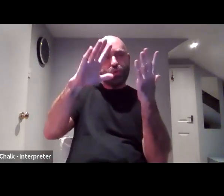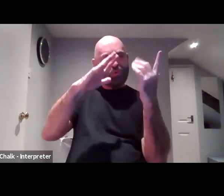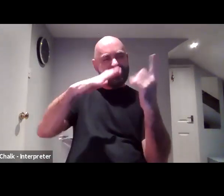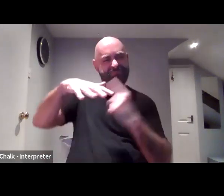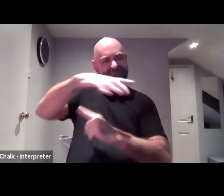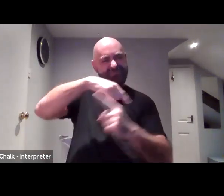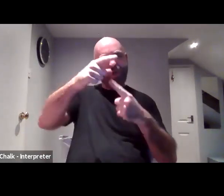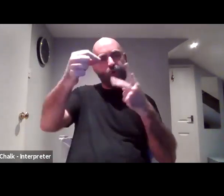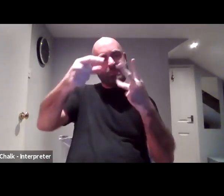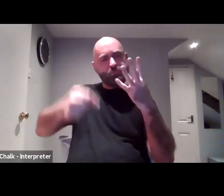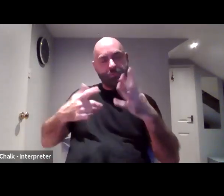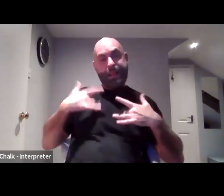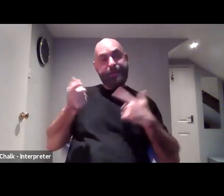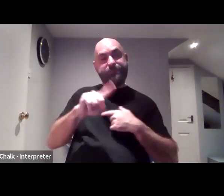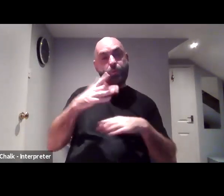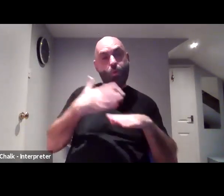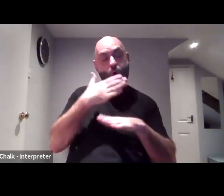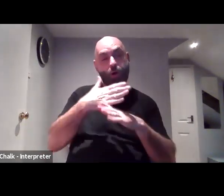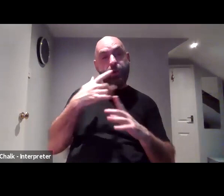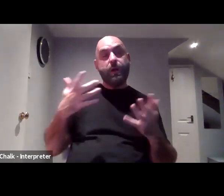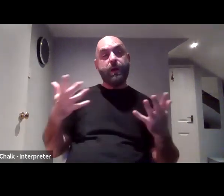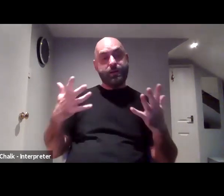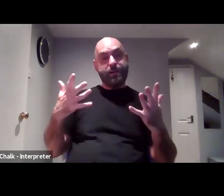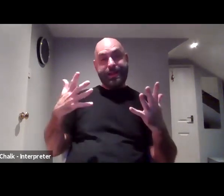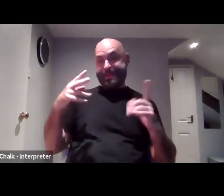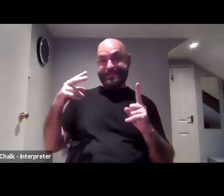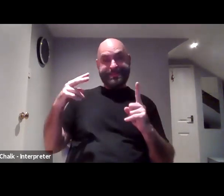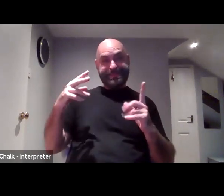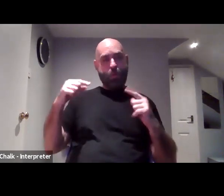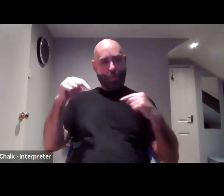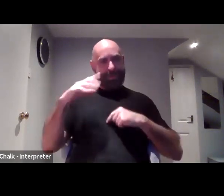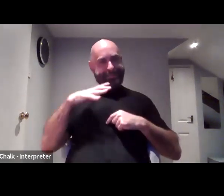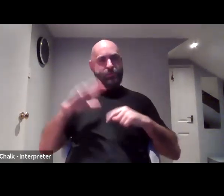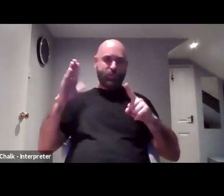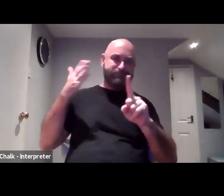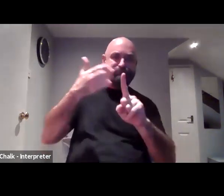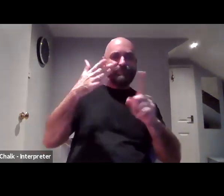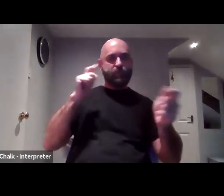work. The end goal is to change this reality.